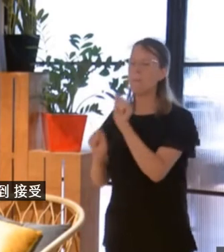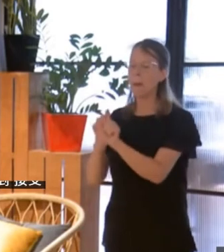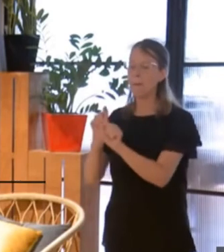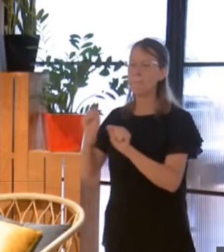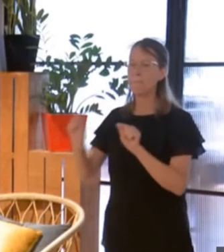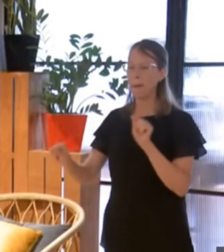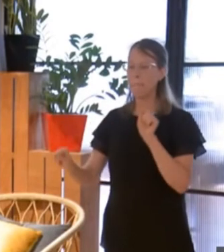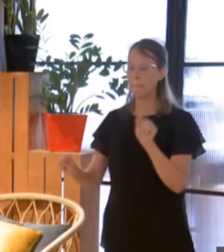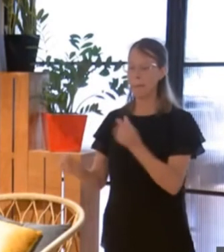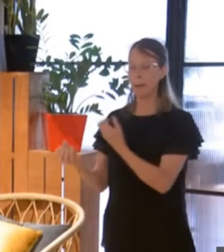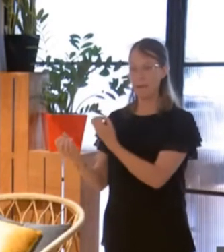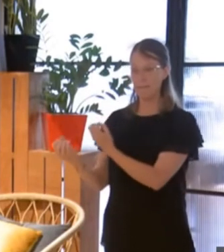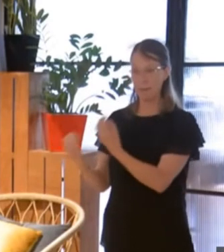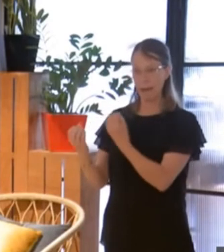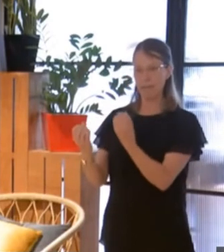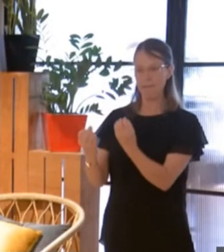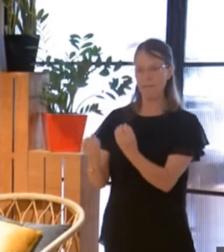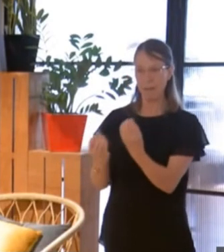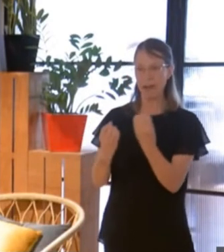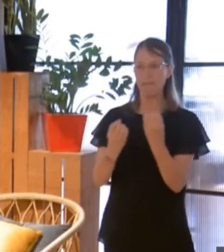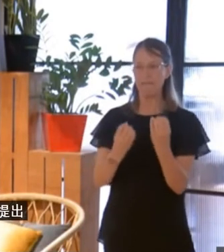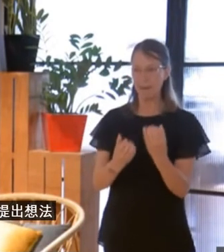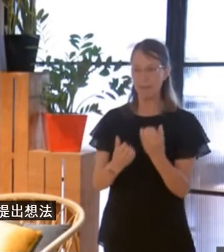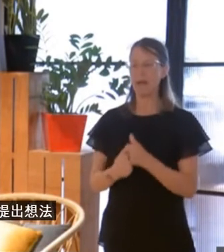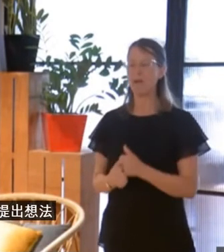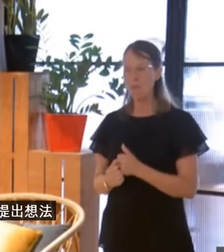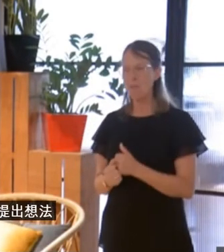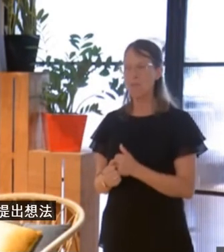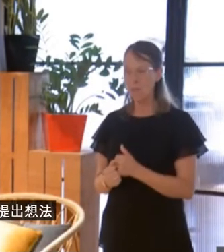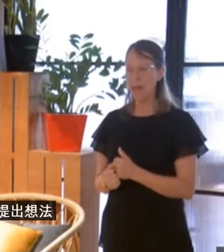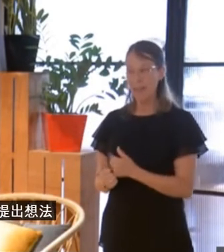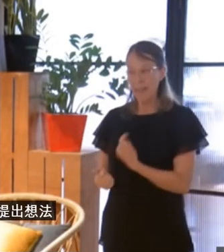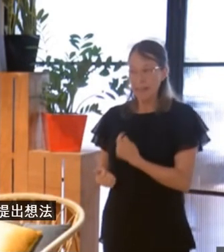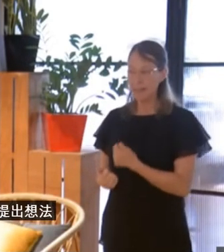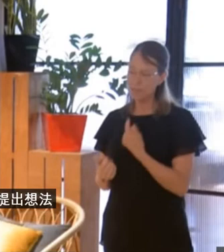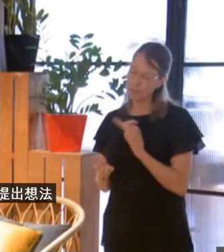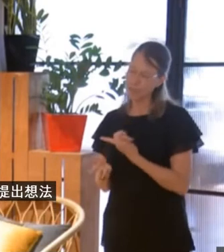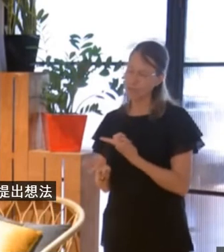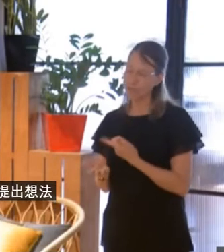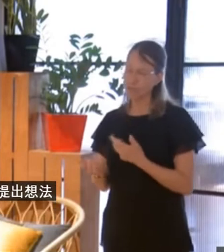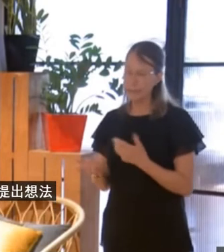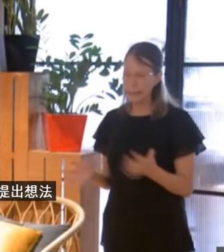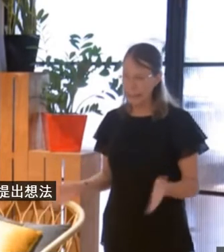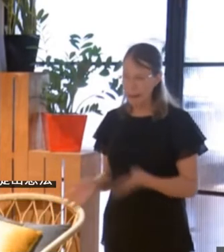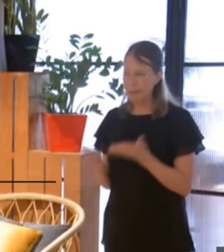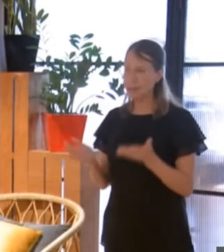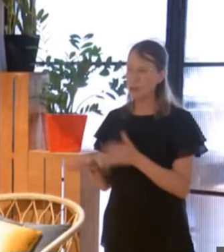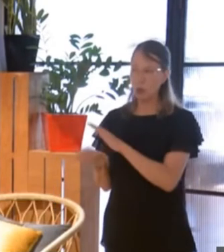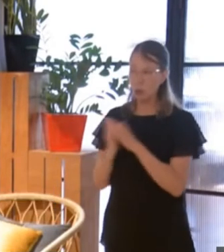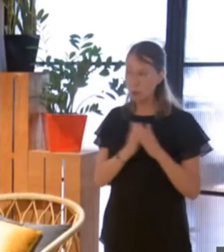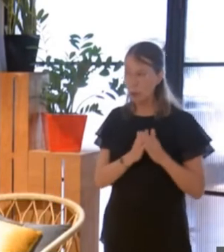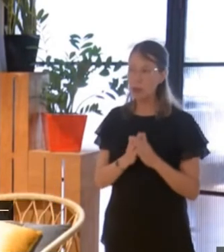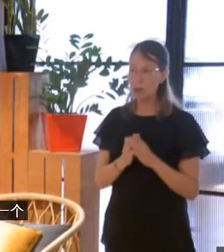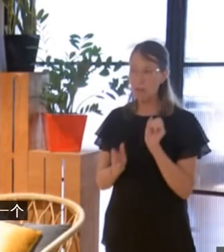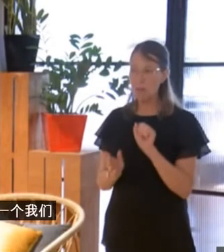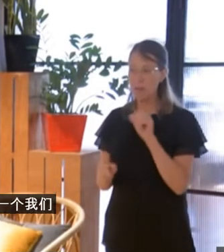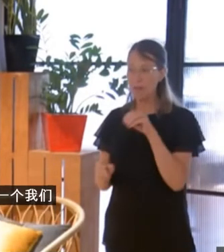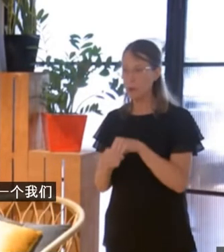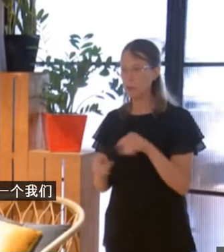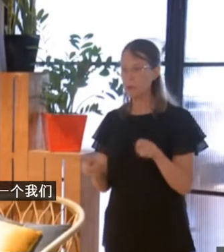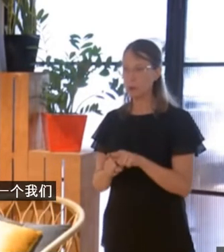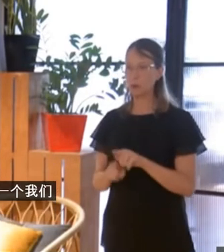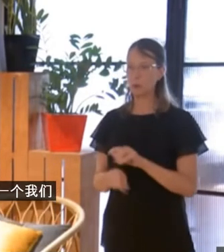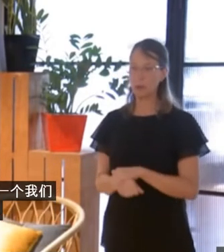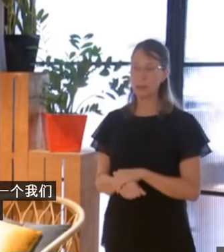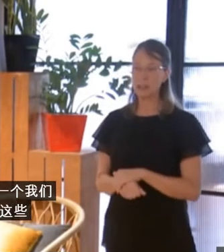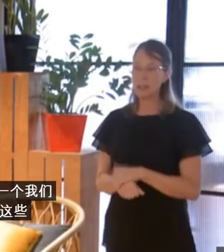with you. This panel today that has been established will come up with ideas, and the government will look at closely every single one of them. What we